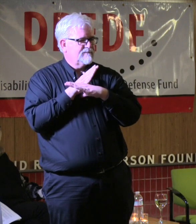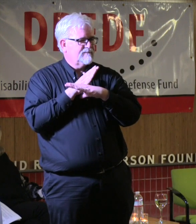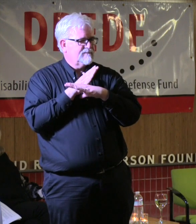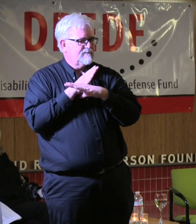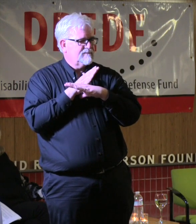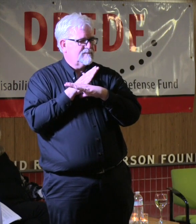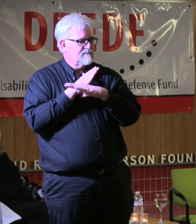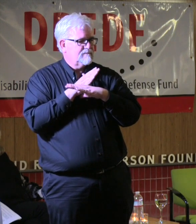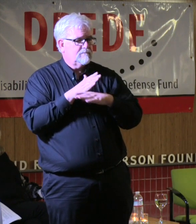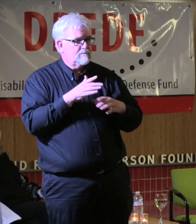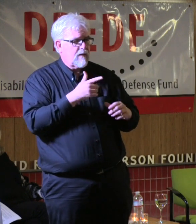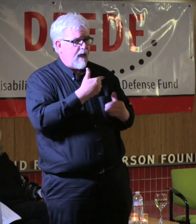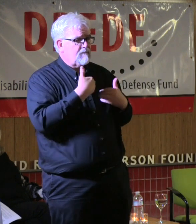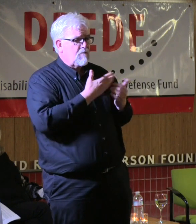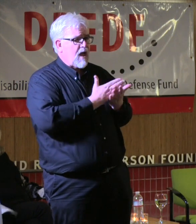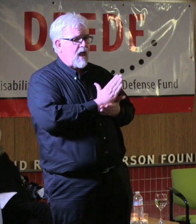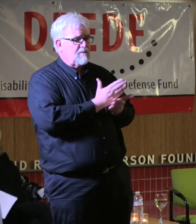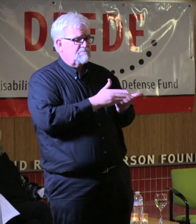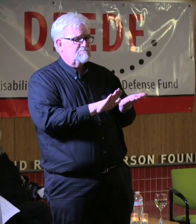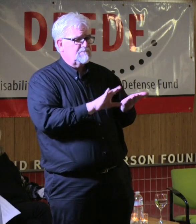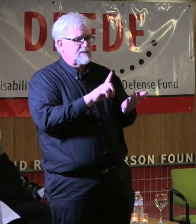It was perfectly legal